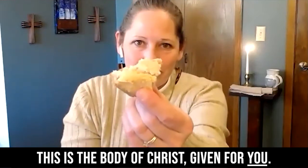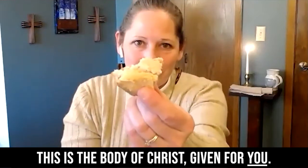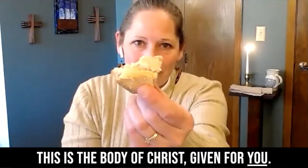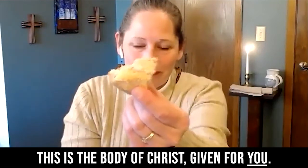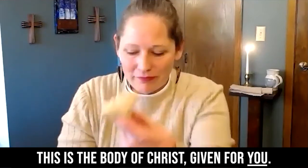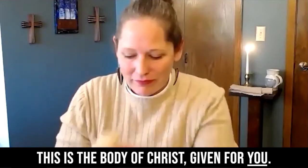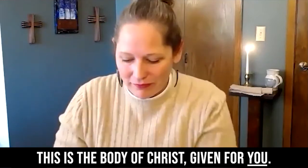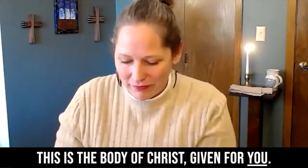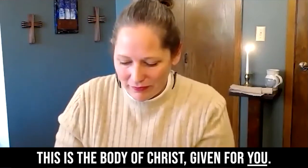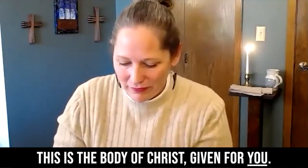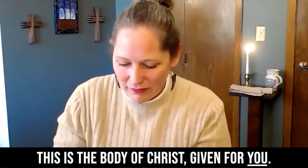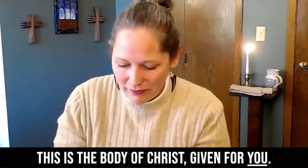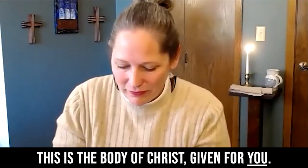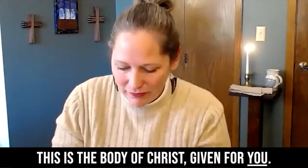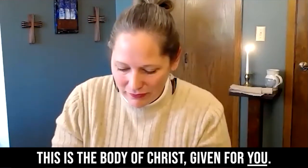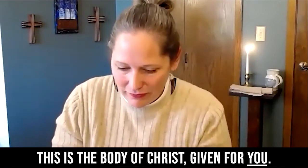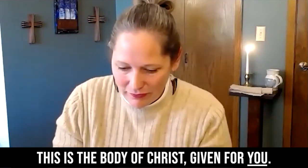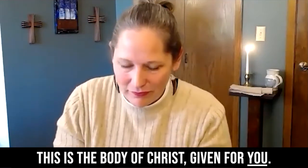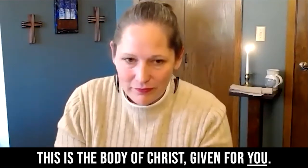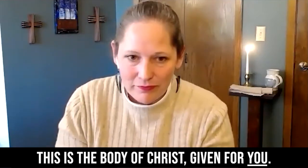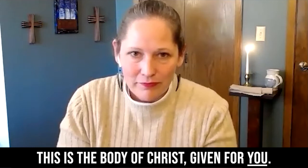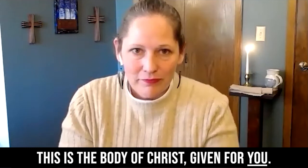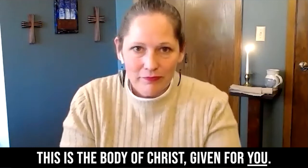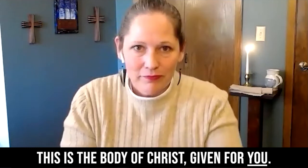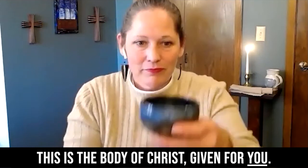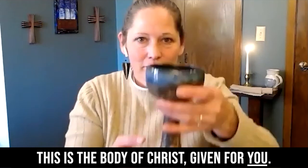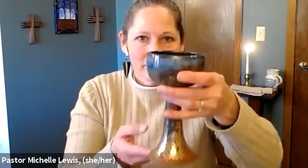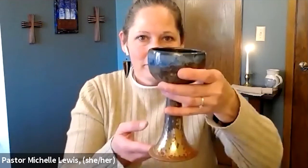The body of Christ given for you.